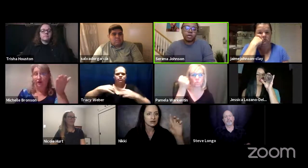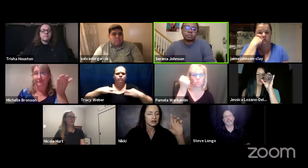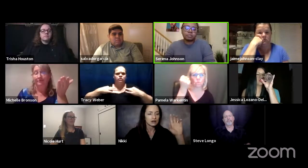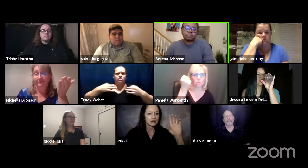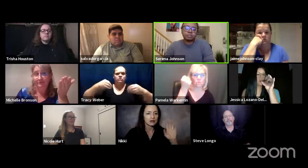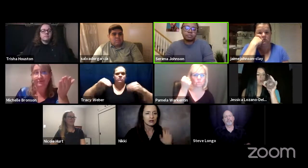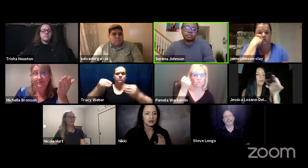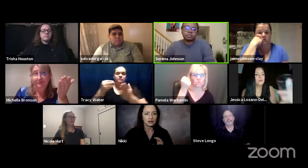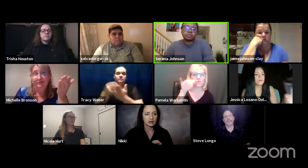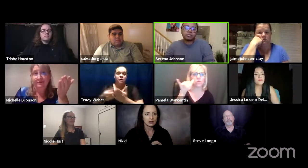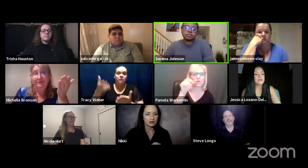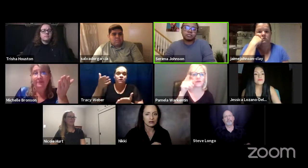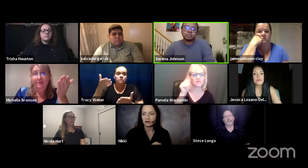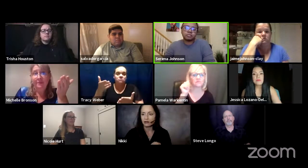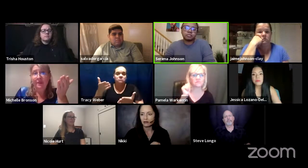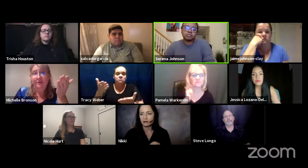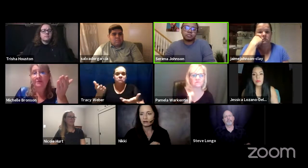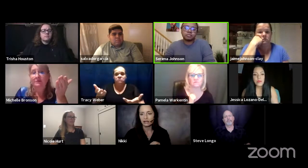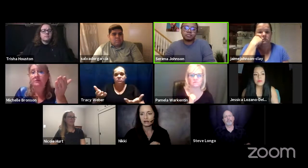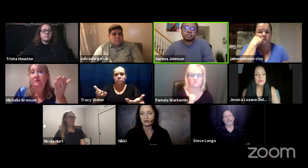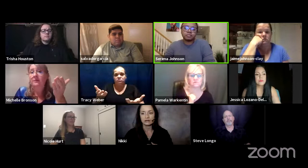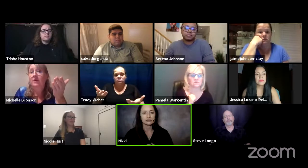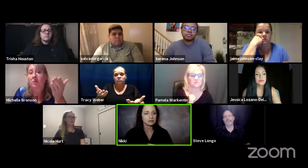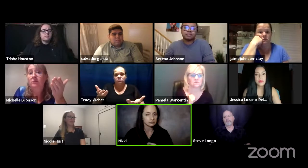Yoga. Yoga. Thank you.